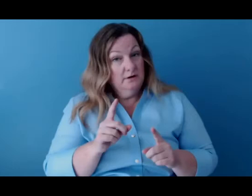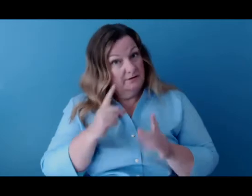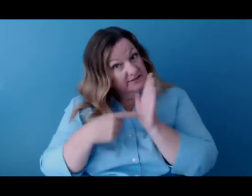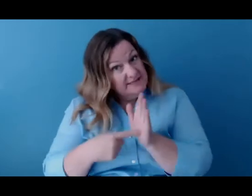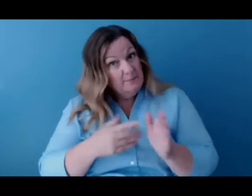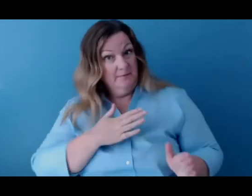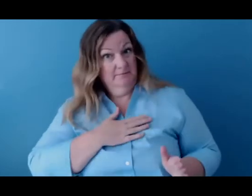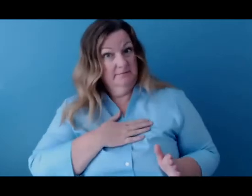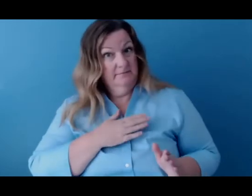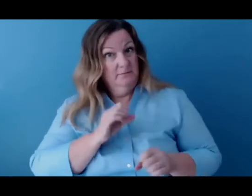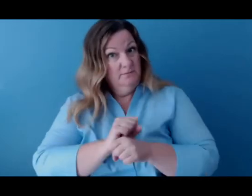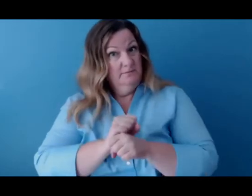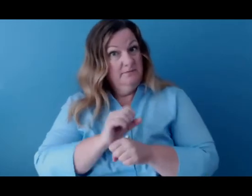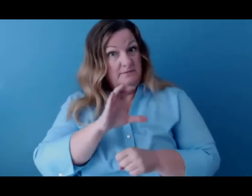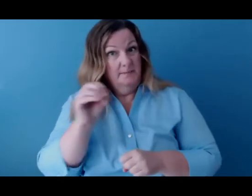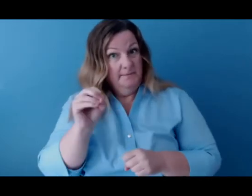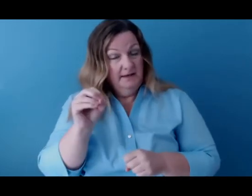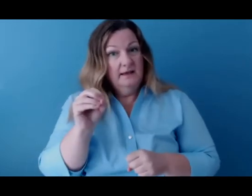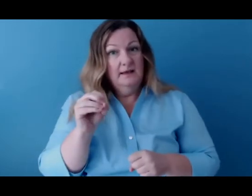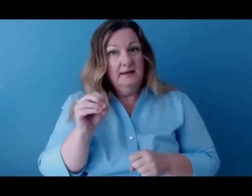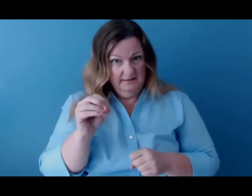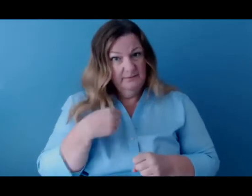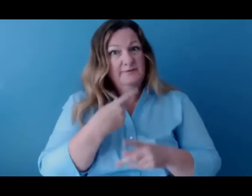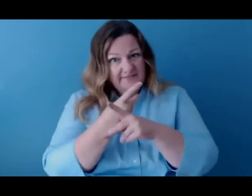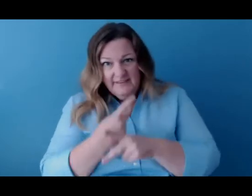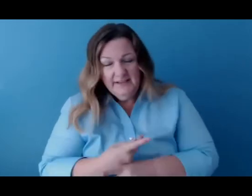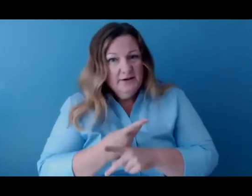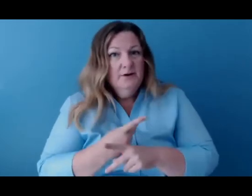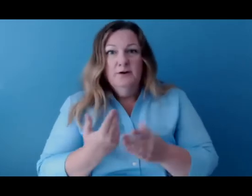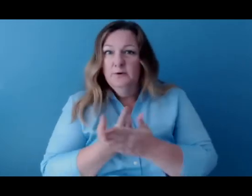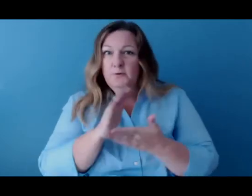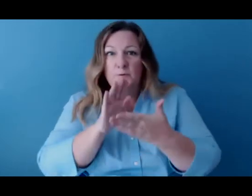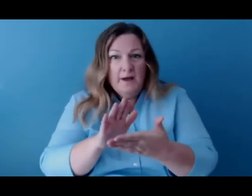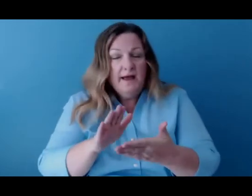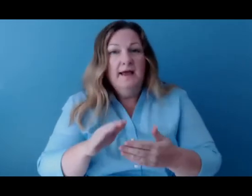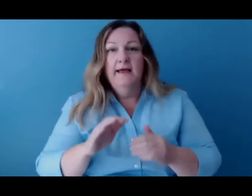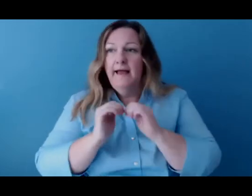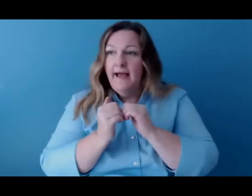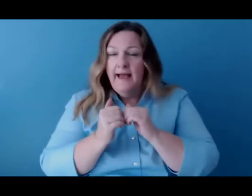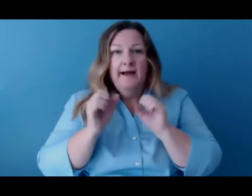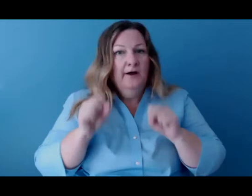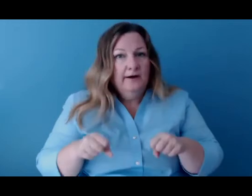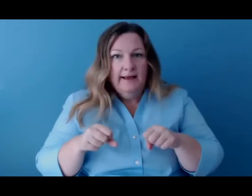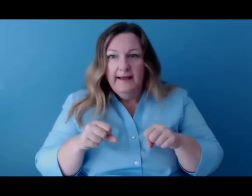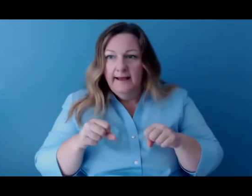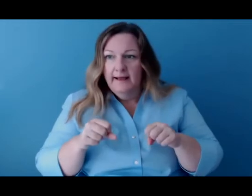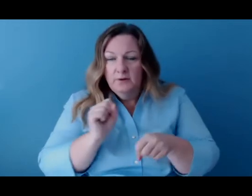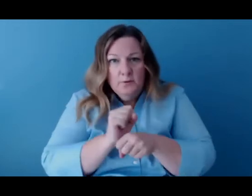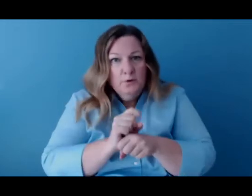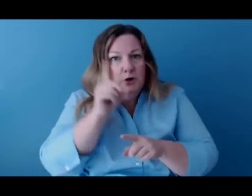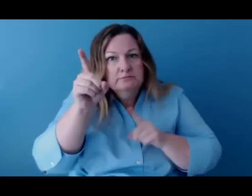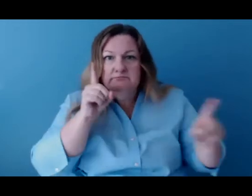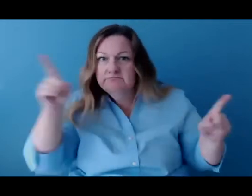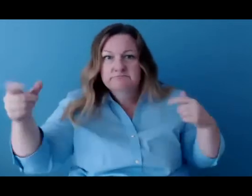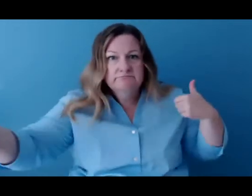been able to, you know, figure it out, if you will, on how we can, you know, make this